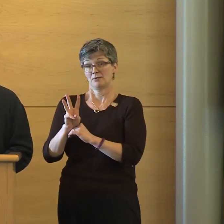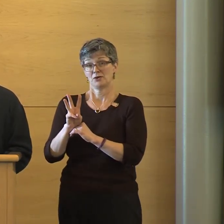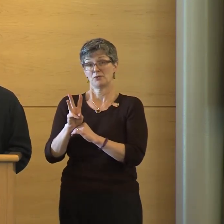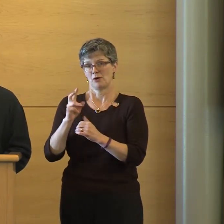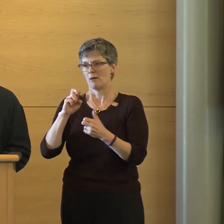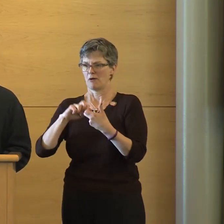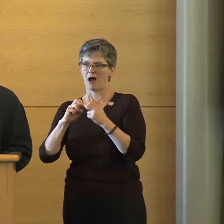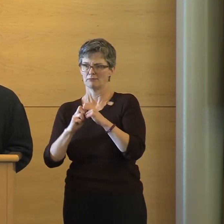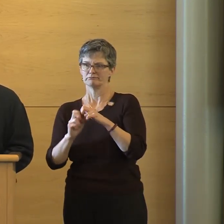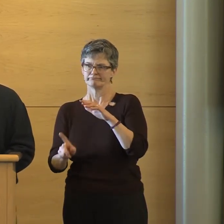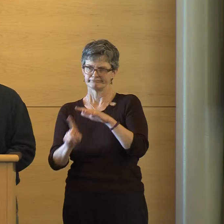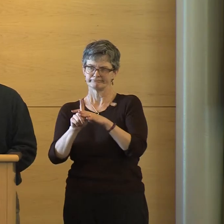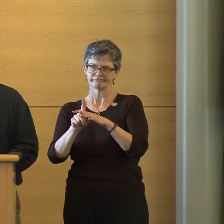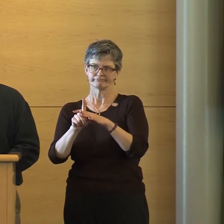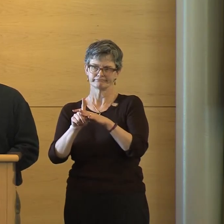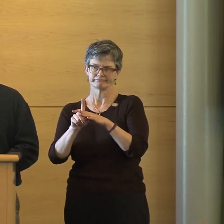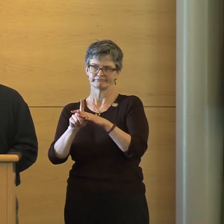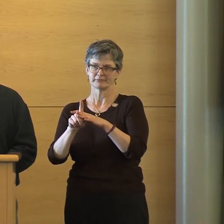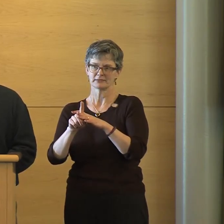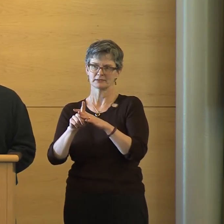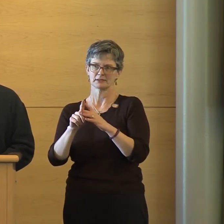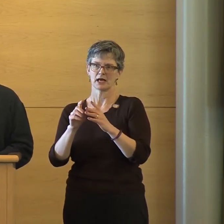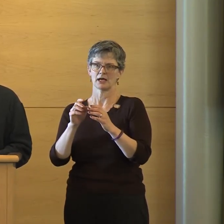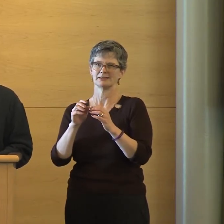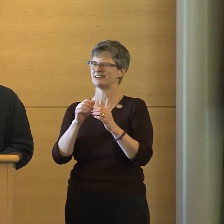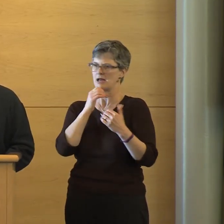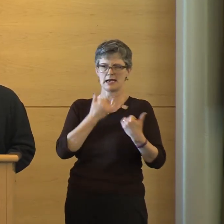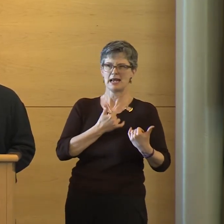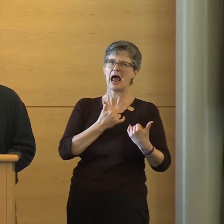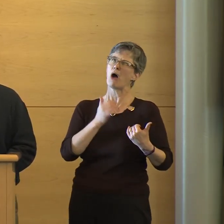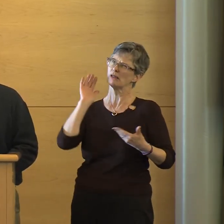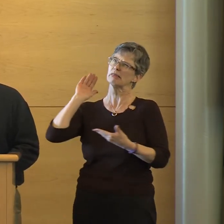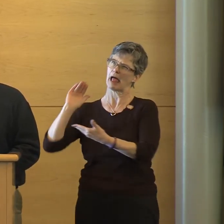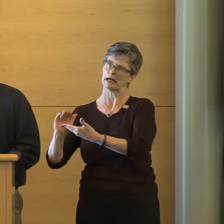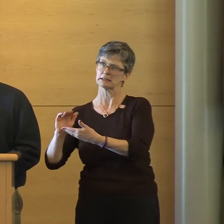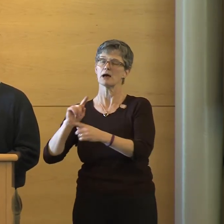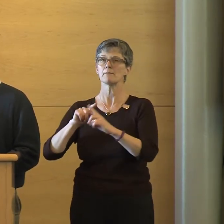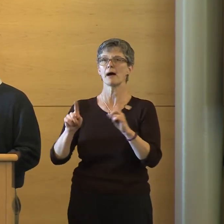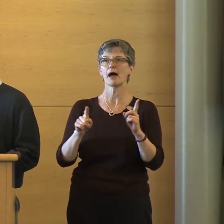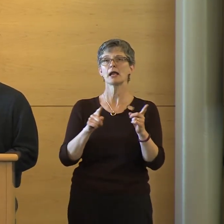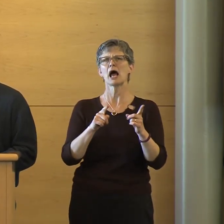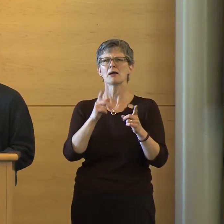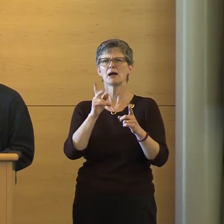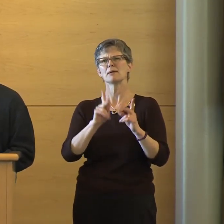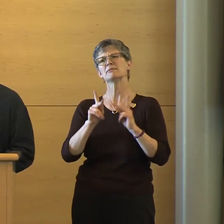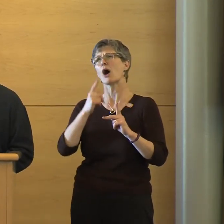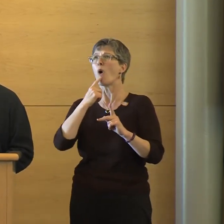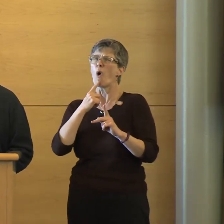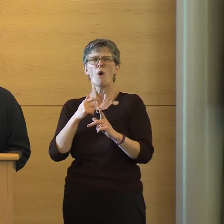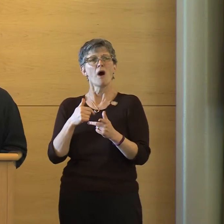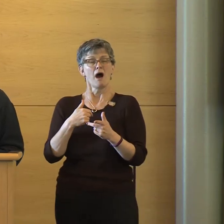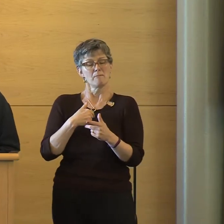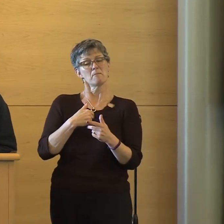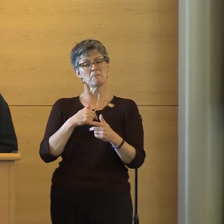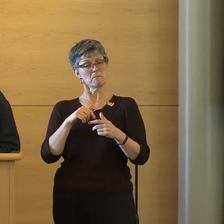problems that checkers didn't reveal. And so that too gives kind of a false sense of security. We actually have a problem at the